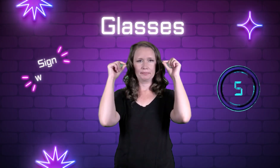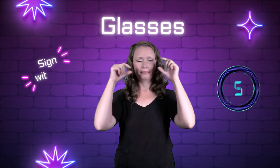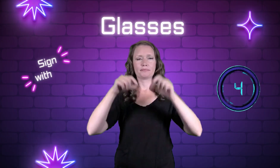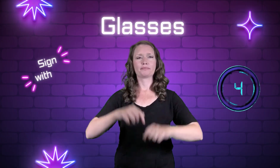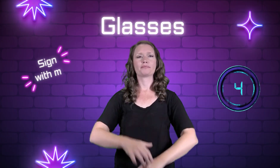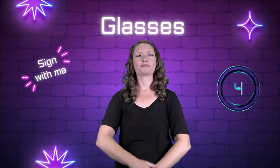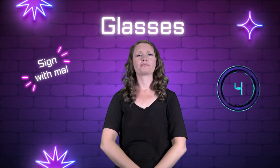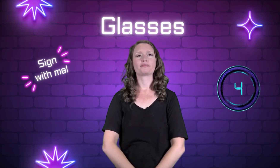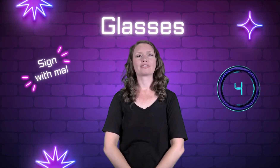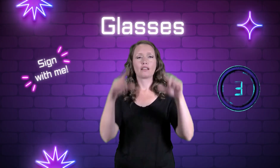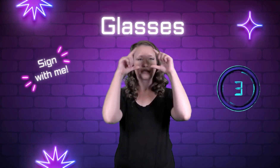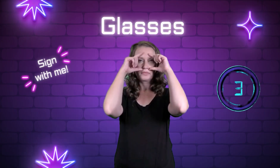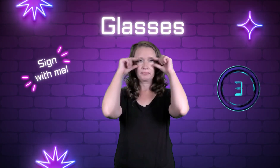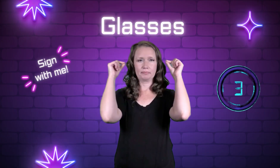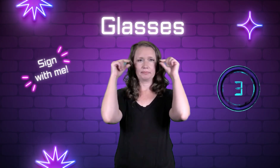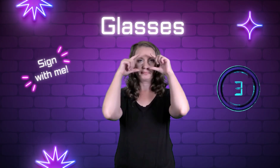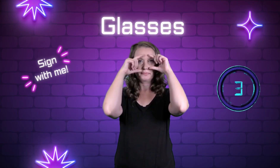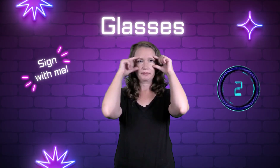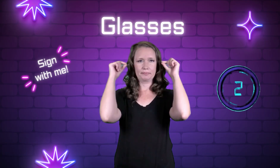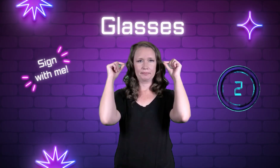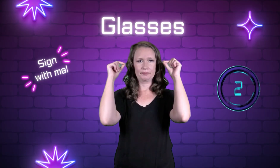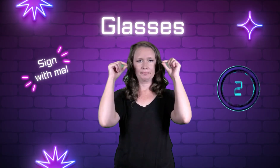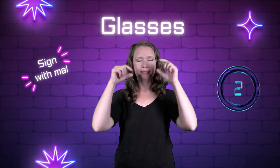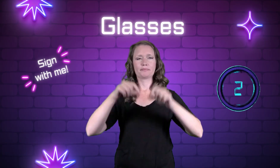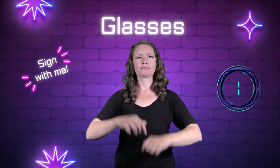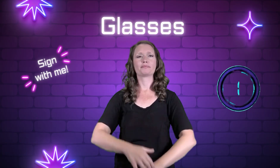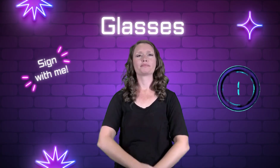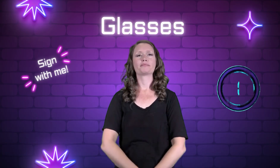Sign with me, sign, glasses.